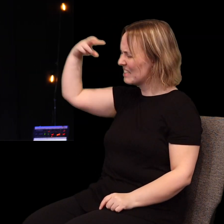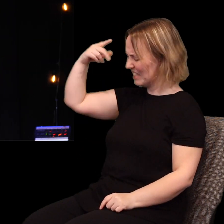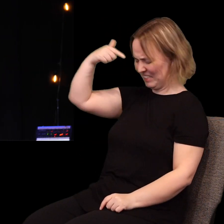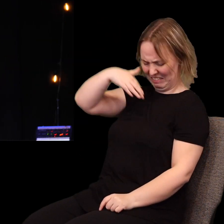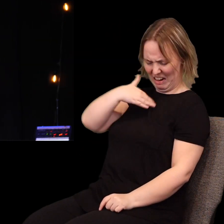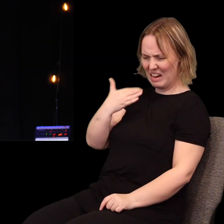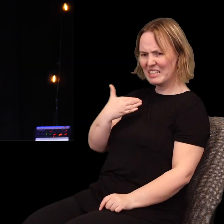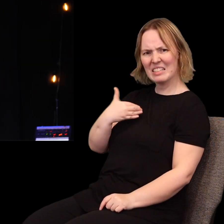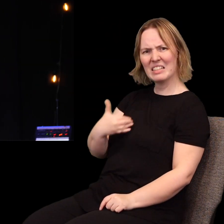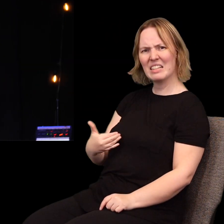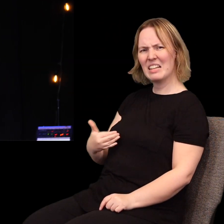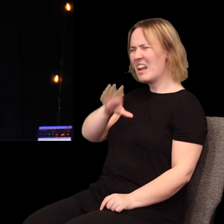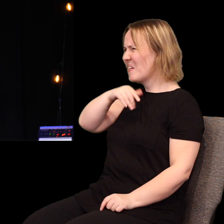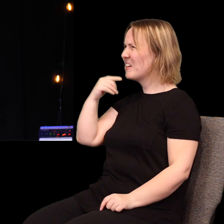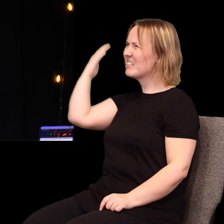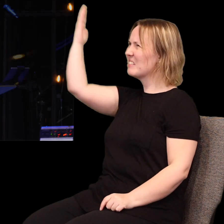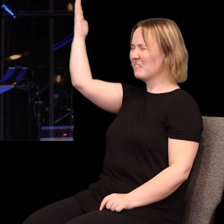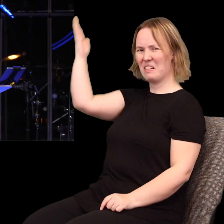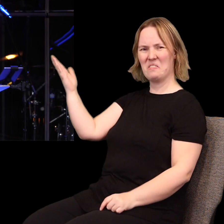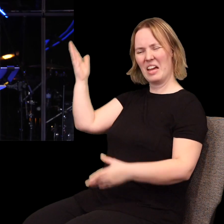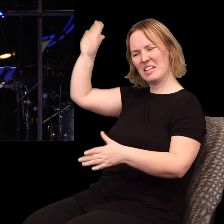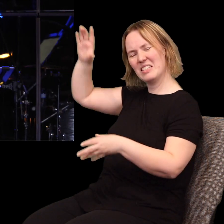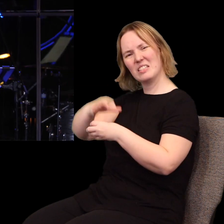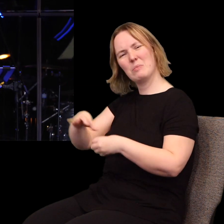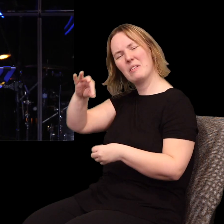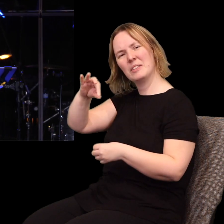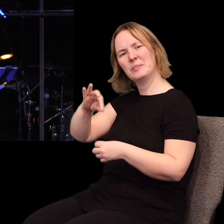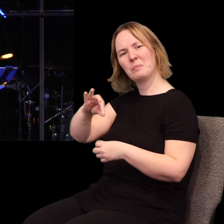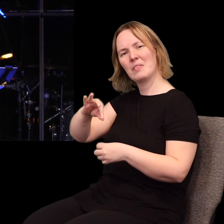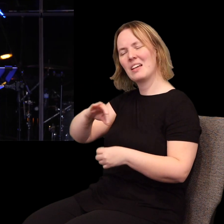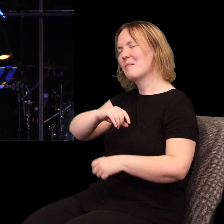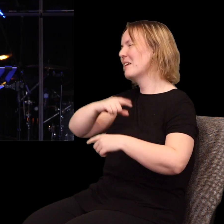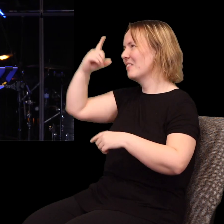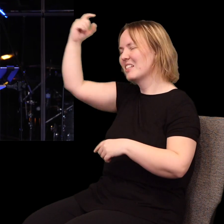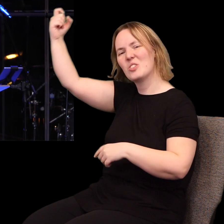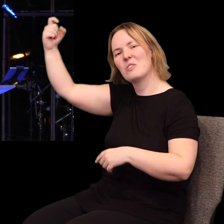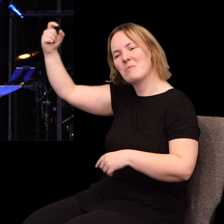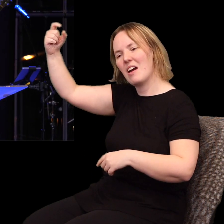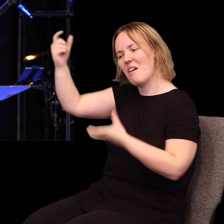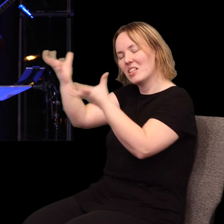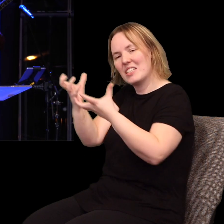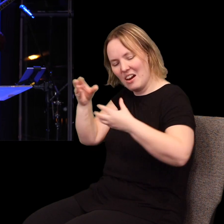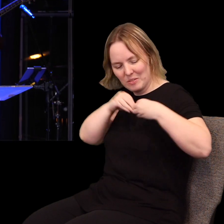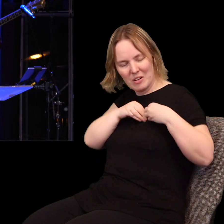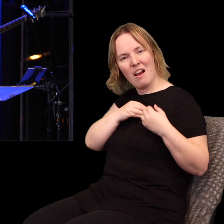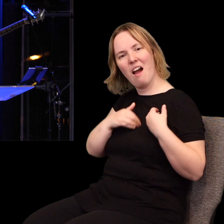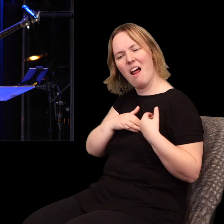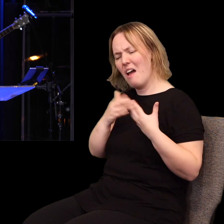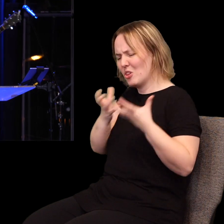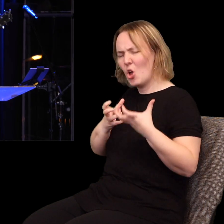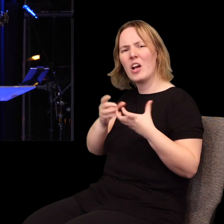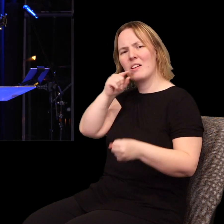he sees in us, not just himself, his Spirit, but everything he's dreamed for us, every desire he's placed in our